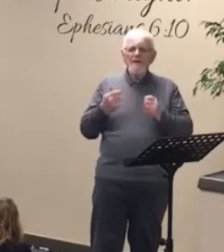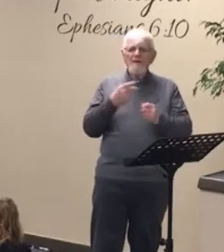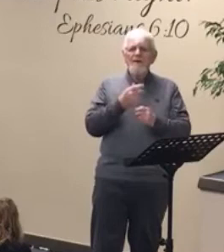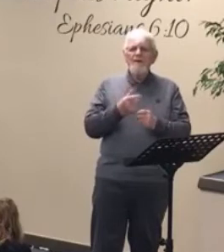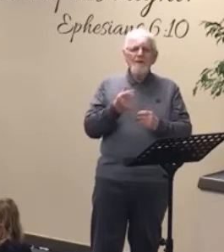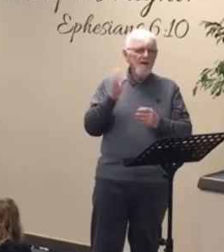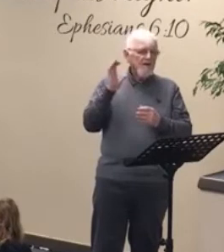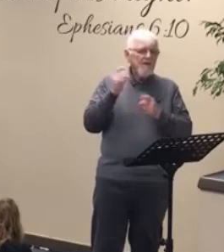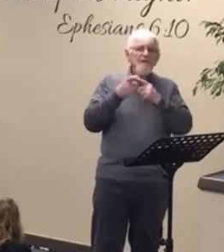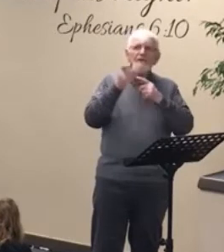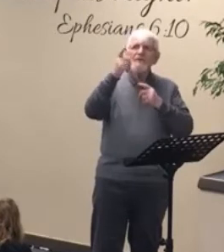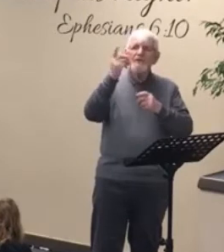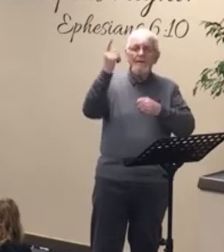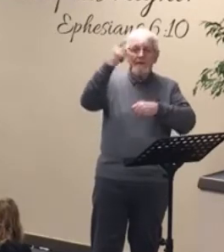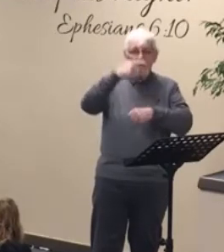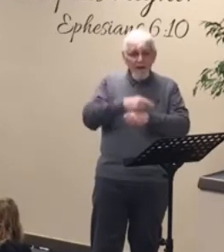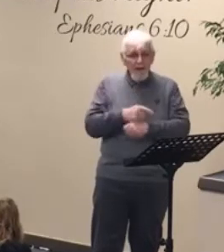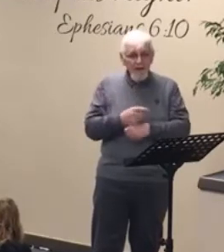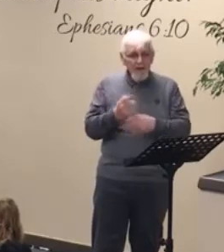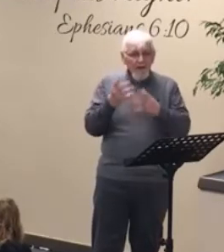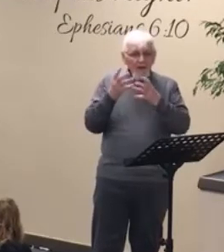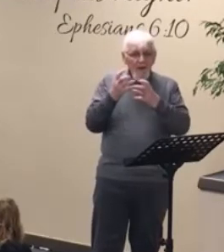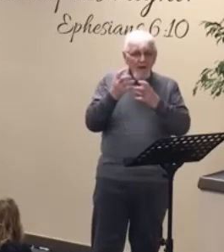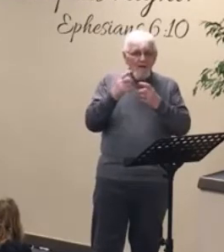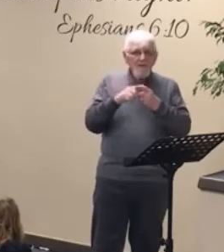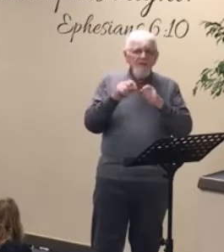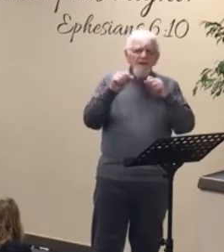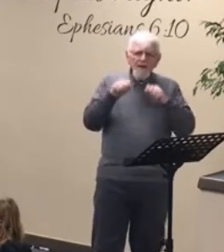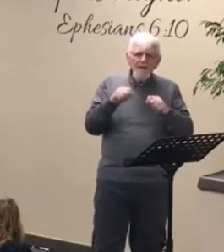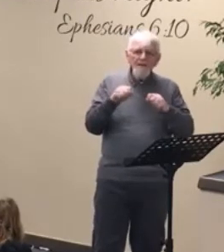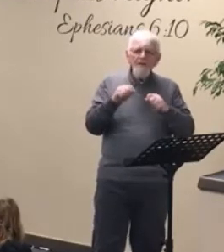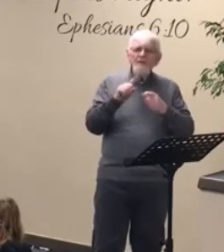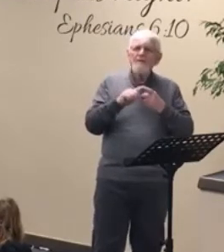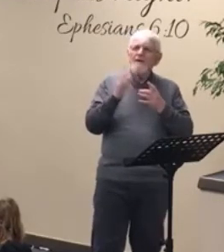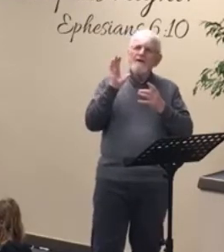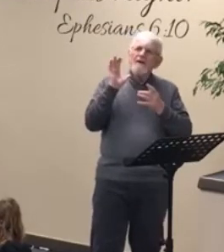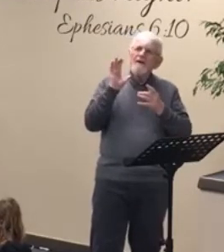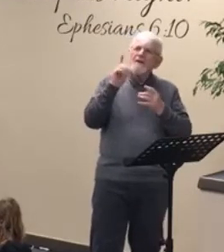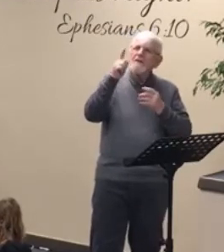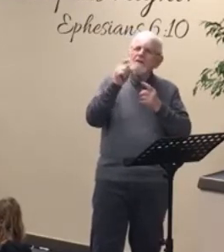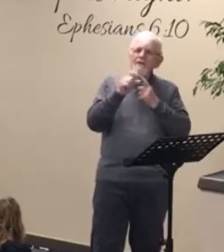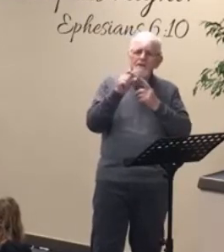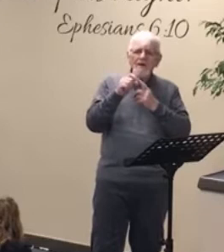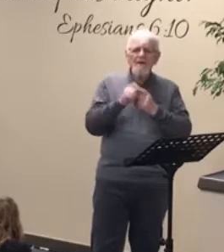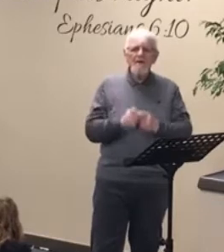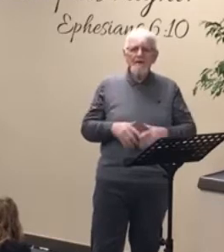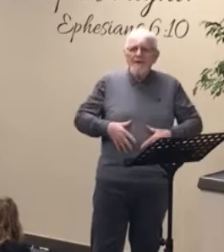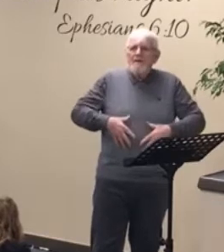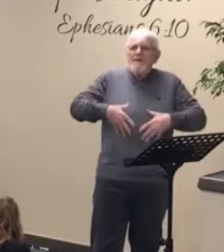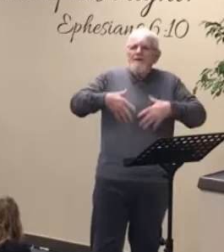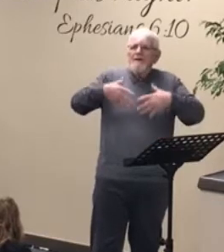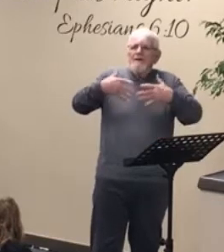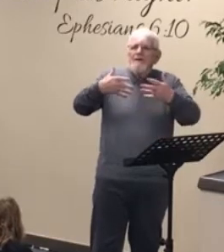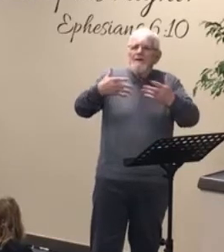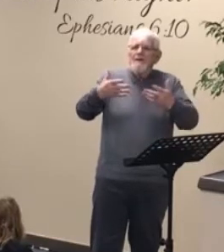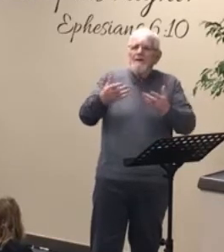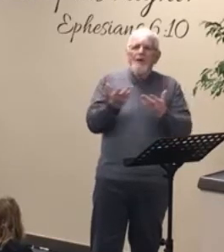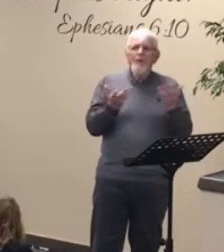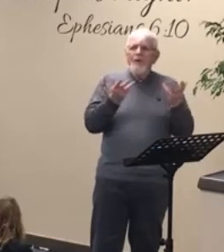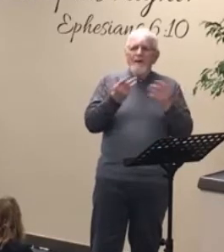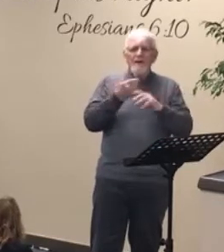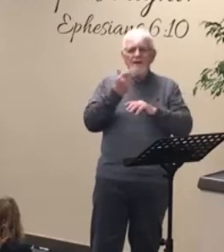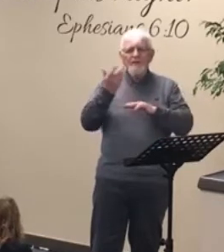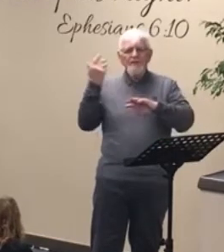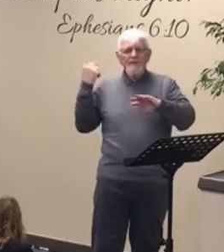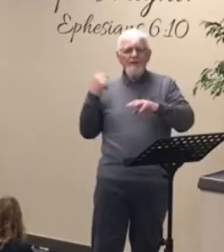today. Help us to be willing. Help us to be able to hear from you. Get any unconfessed sin out of our hearts. And Lord, I ask